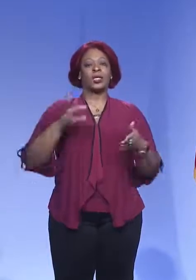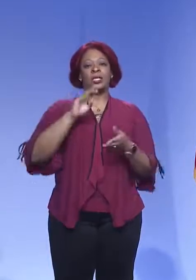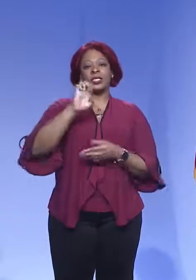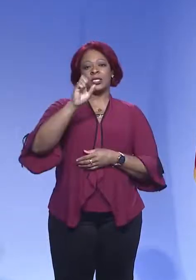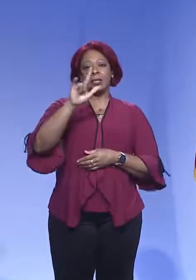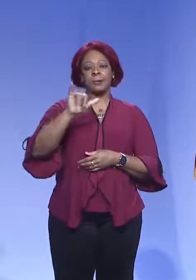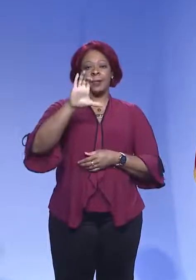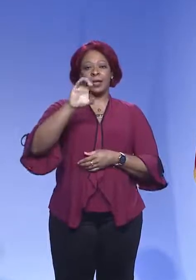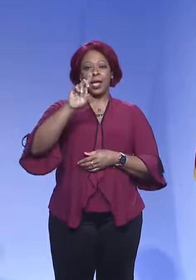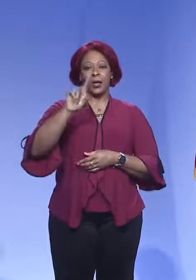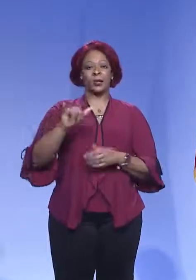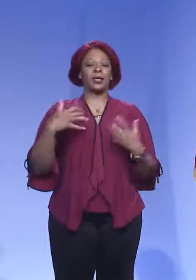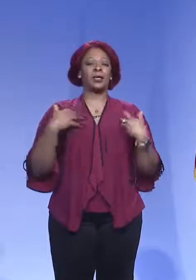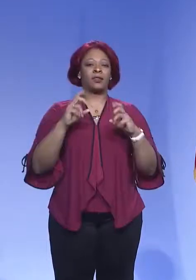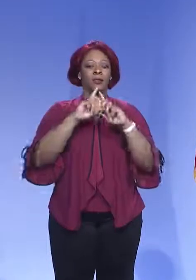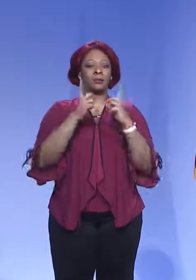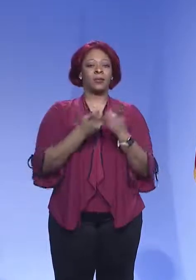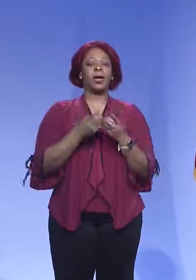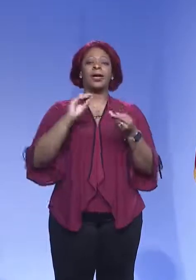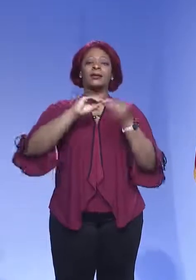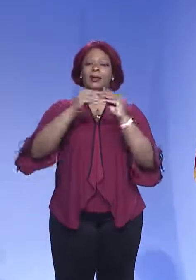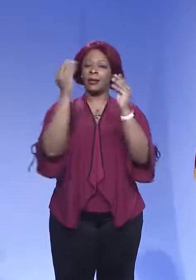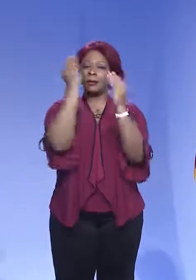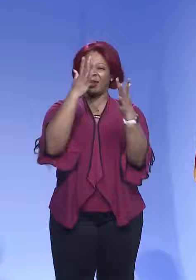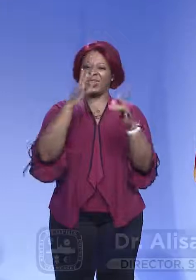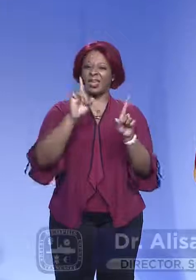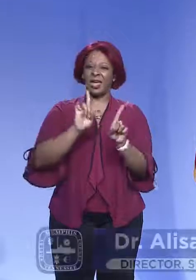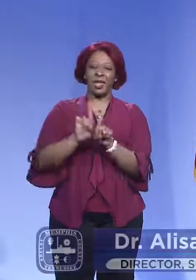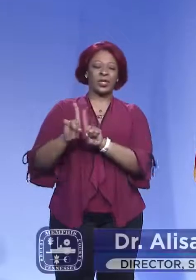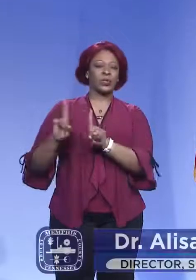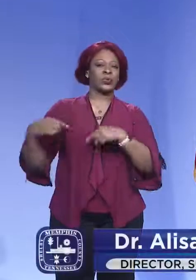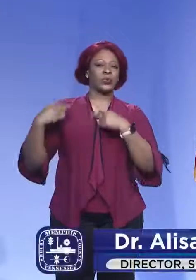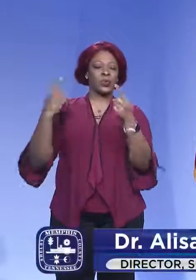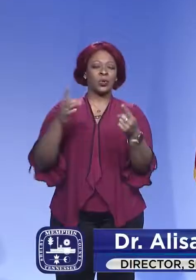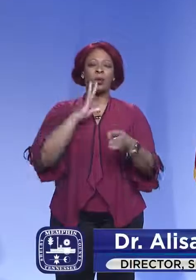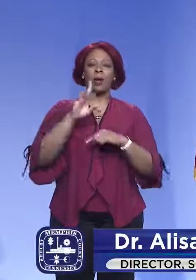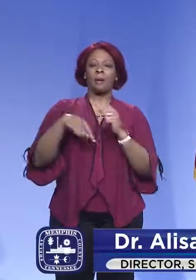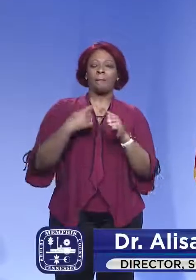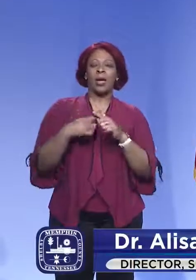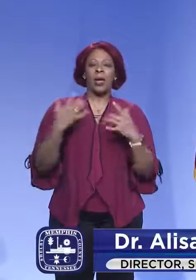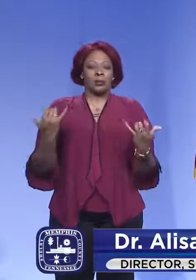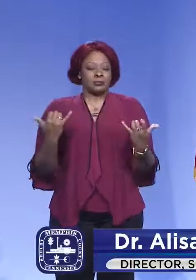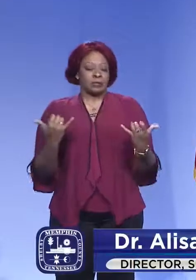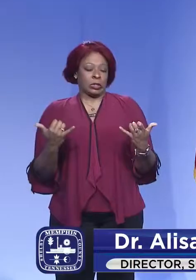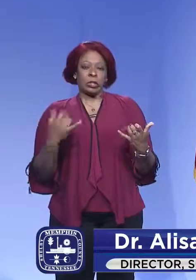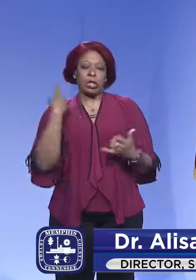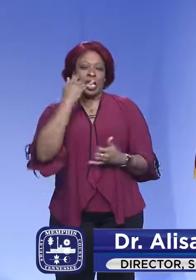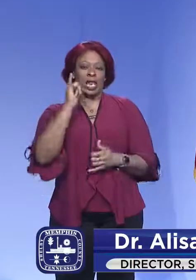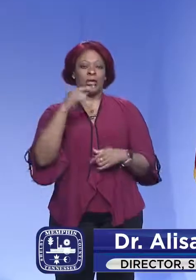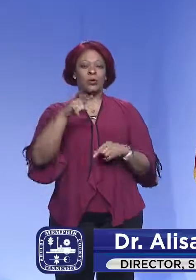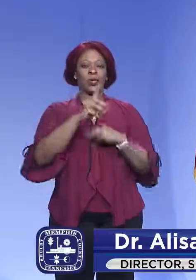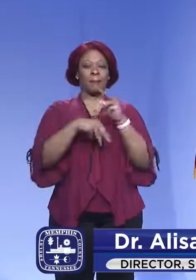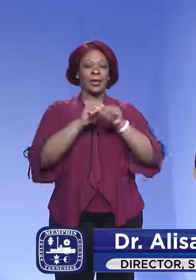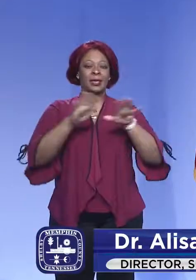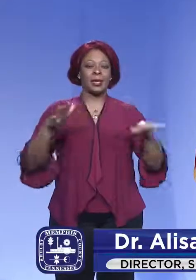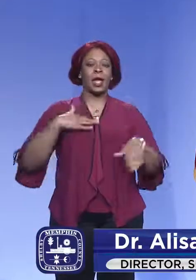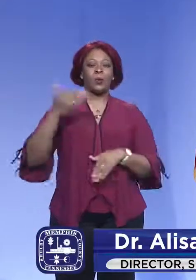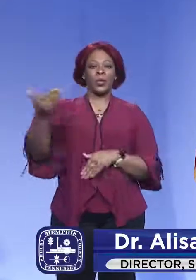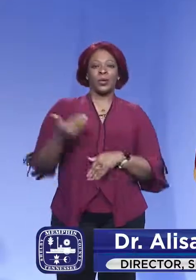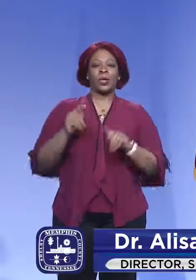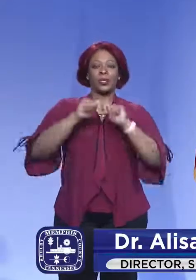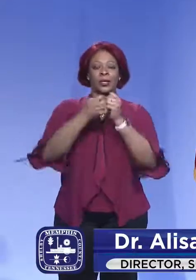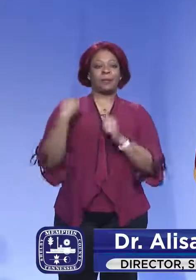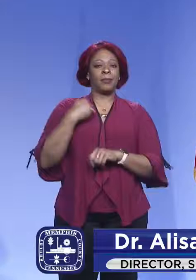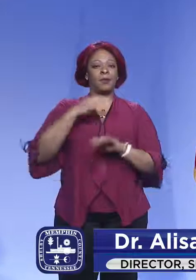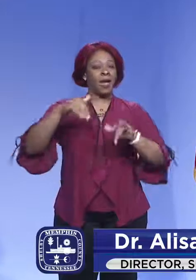give data updates as I usually do and talk about where we are in the course of the pandemic. Then I'm going to introduce one of our team members that